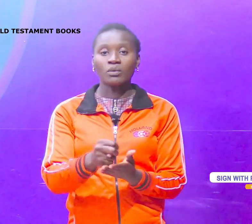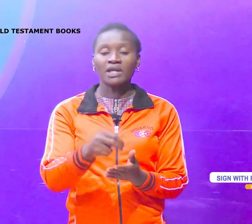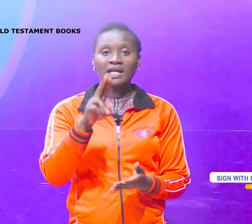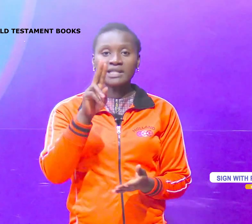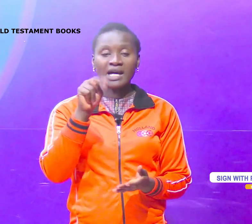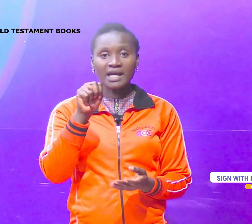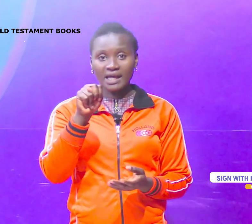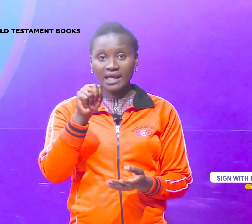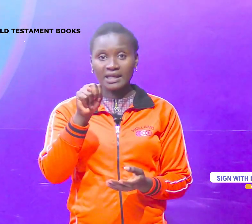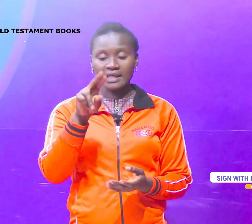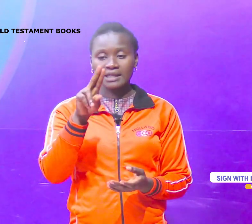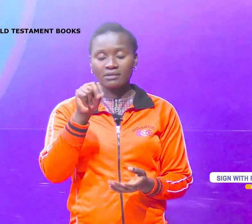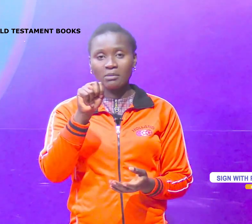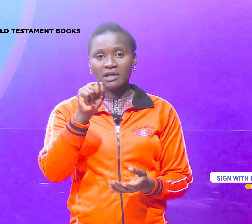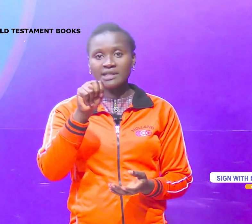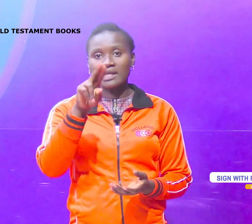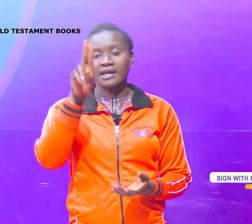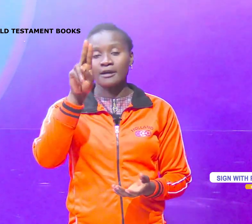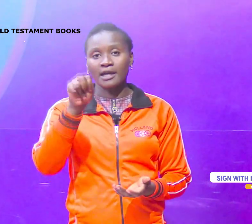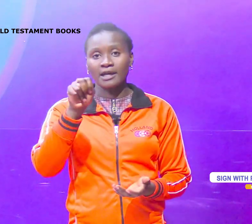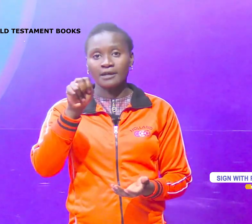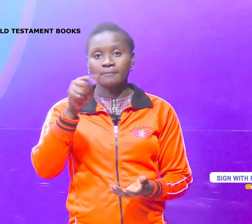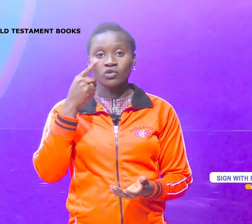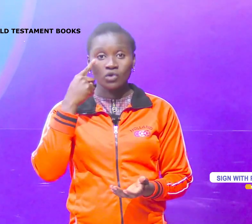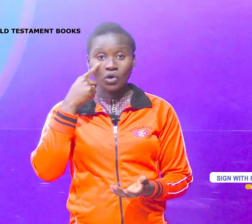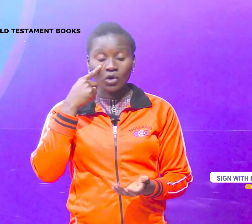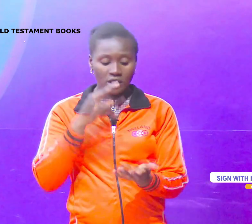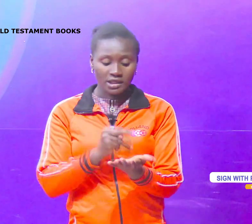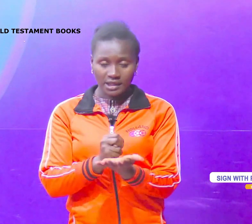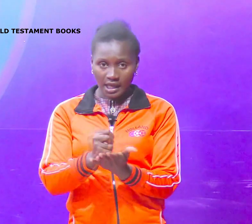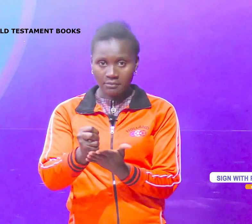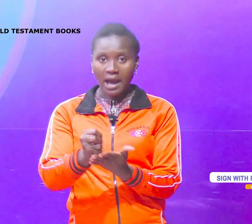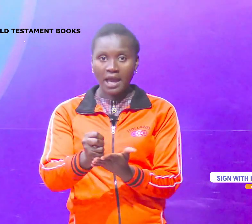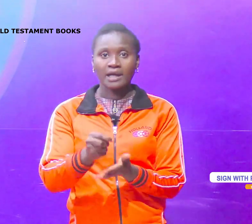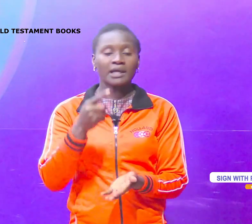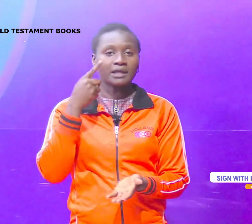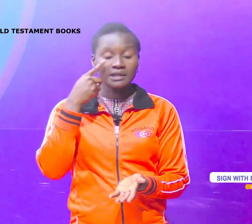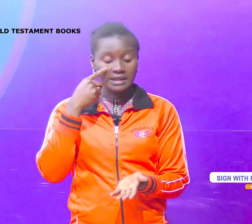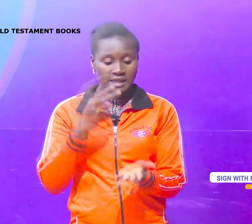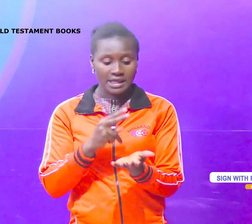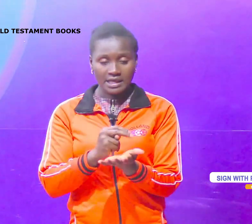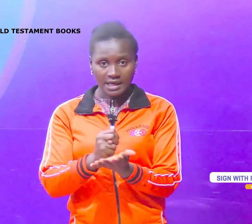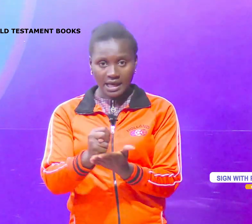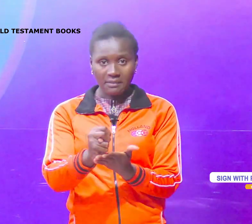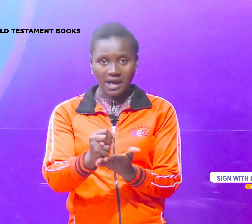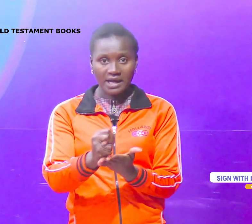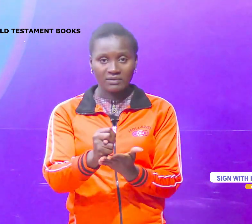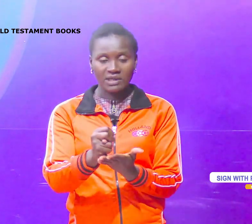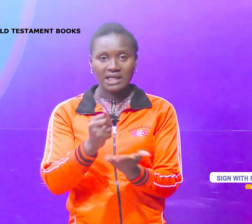letter N. Remember this is letter N. So Nehemiah like this. Nehemiah with the letter